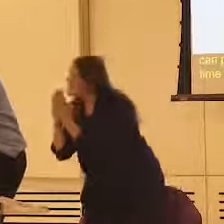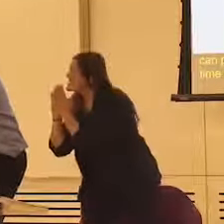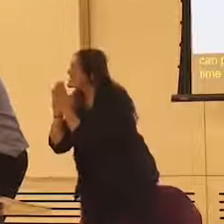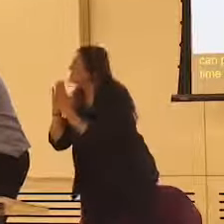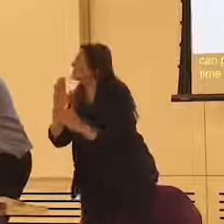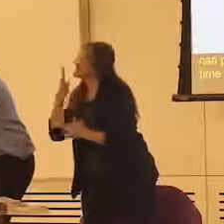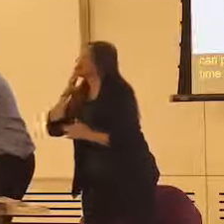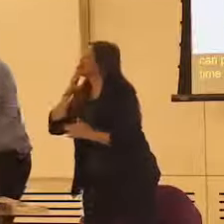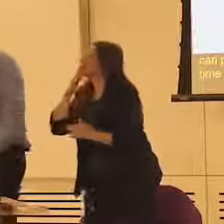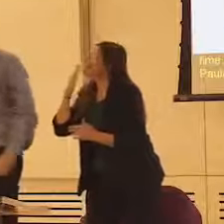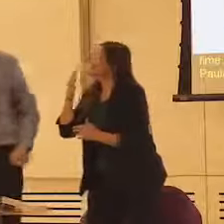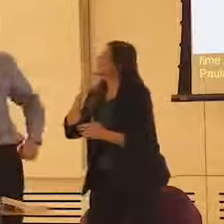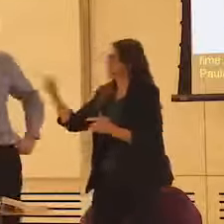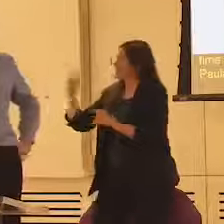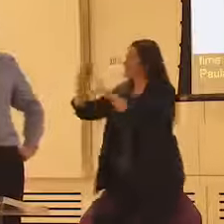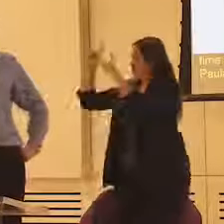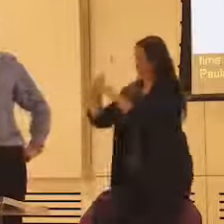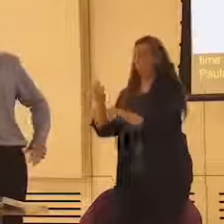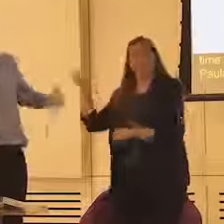strike my professional pose.